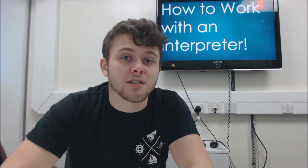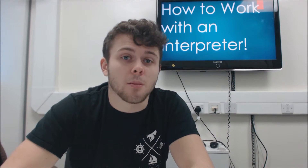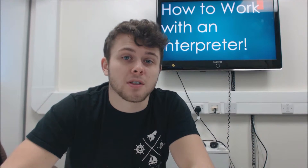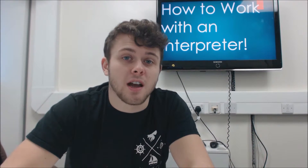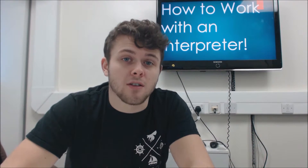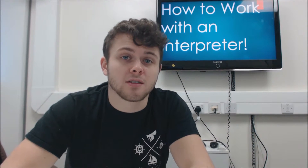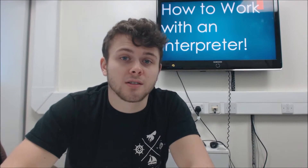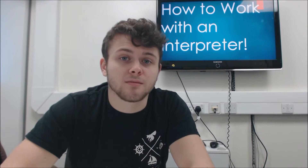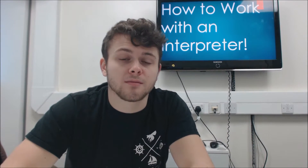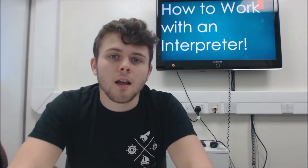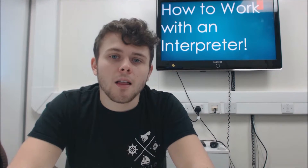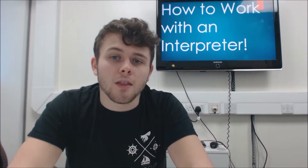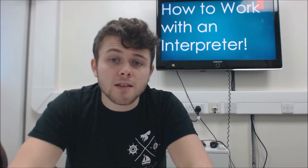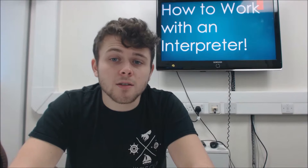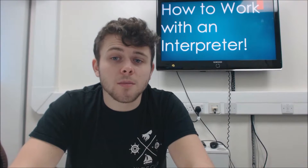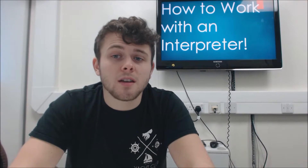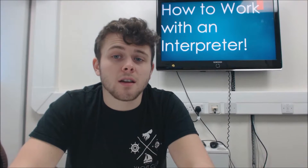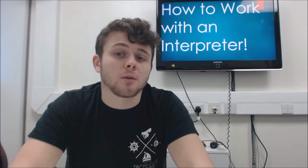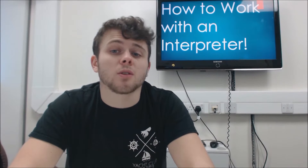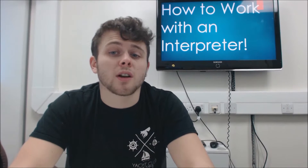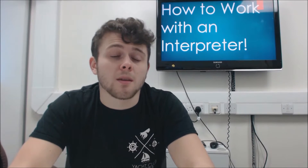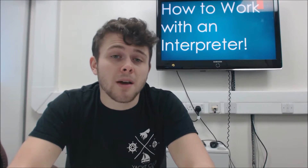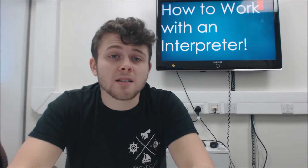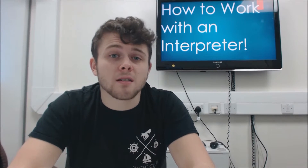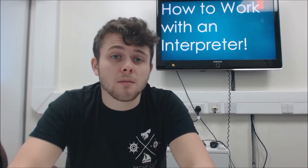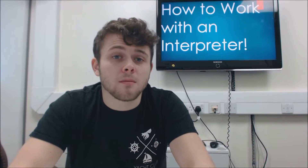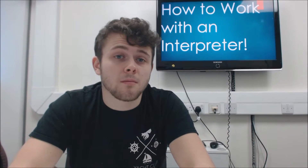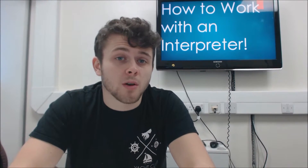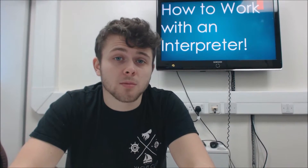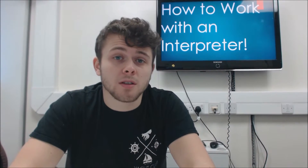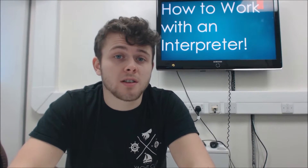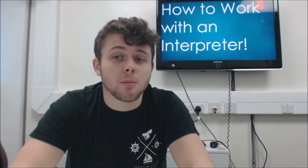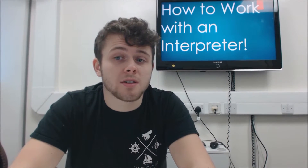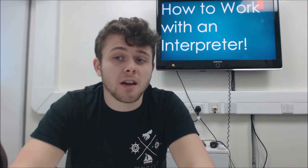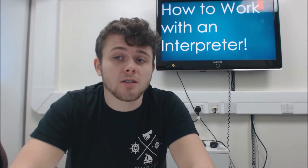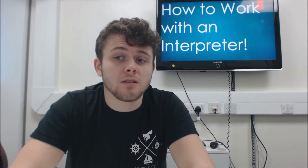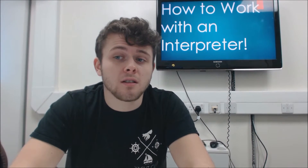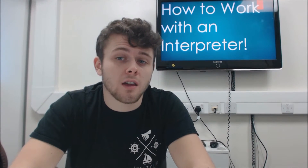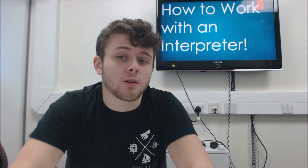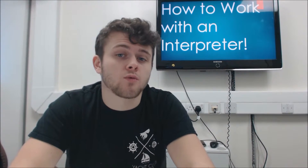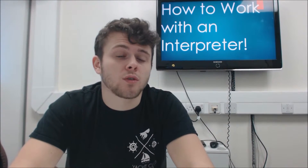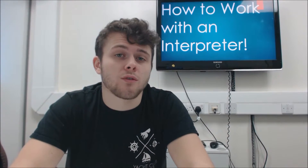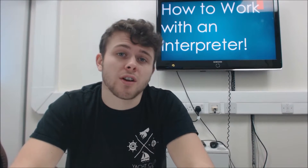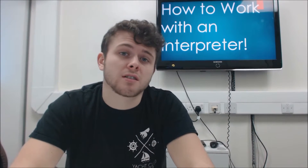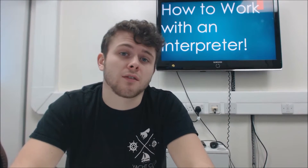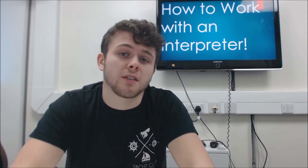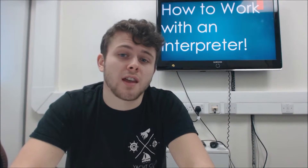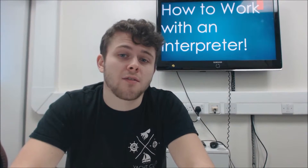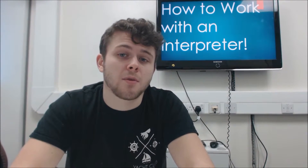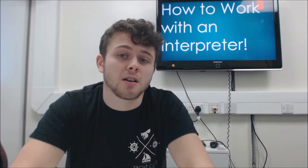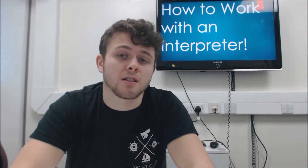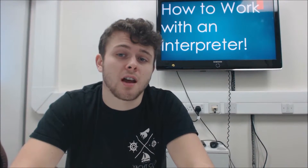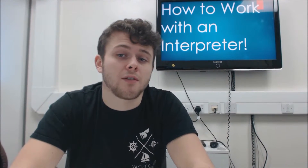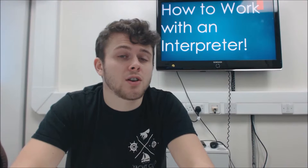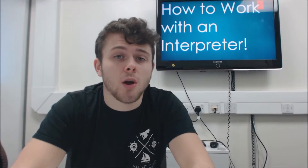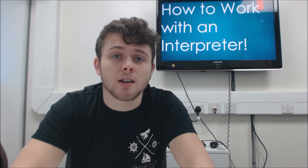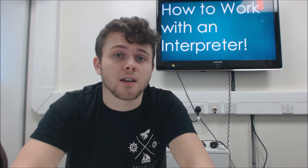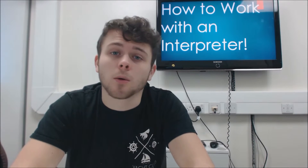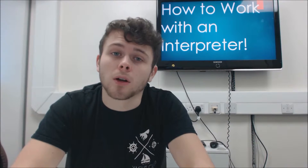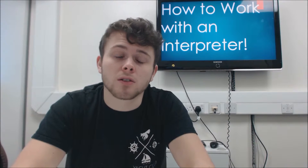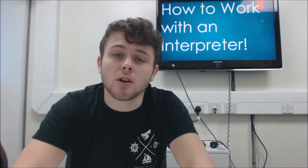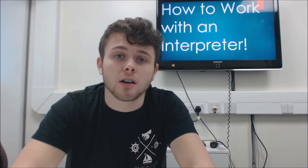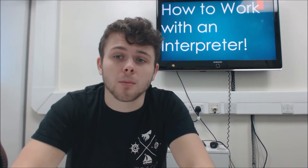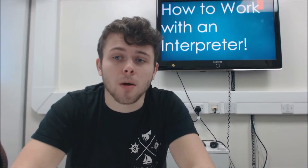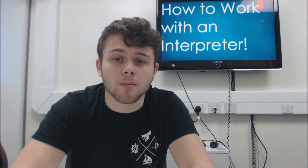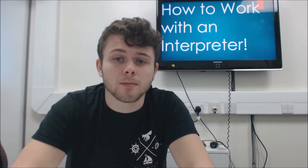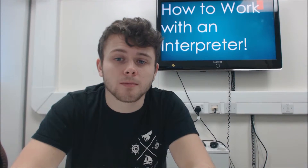make interpreter errors. This could mean that you will not get the best possible interpretation and you can run the risk of the deaf person having no